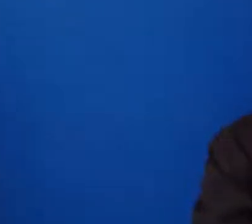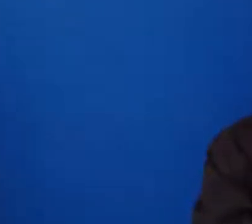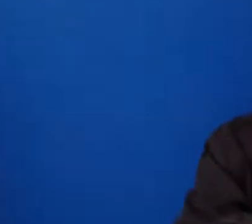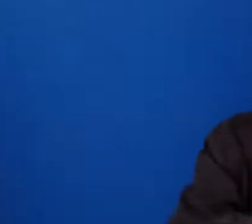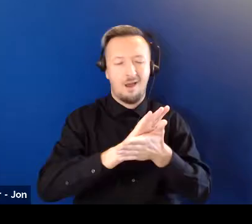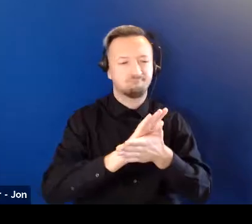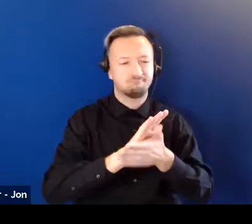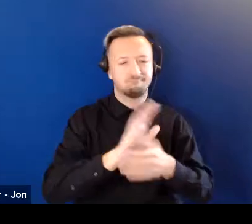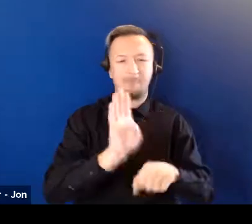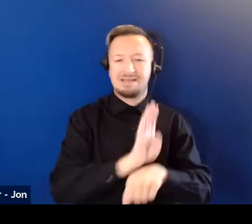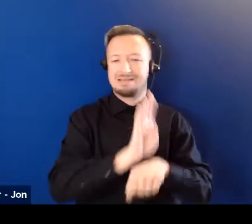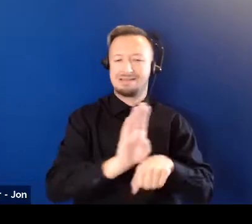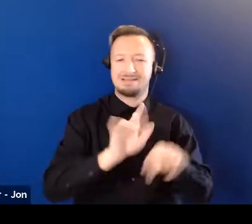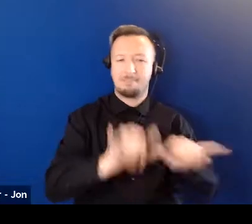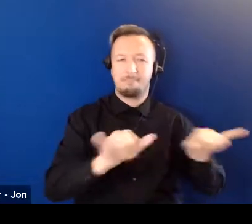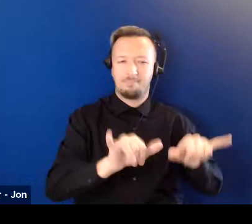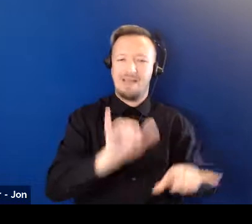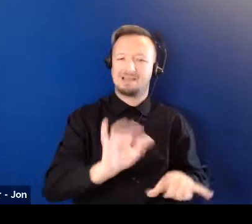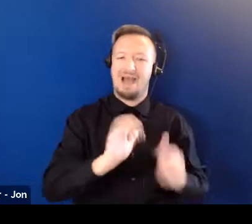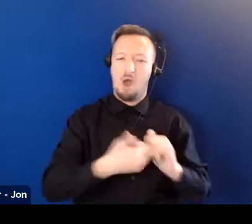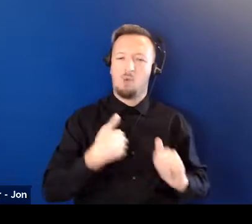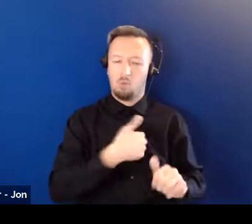Thank you, Linda. We'll go next to Rochelle.